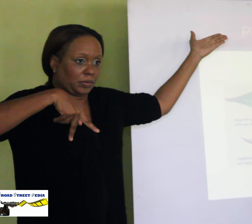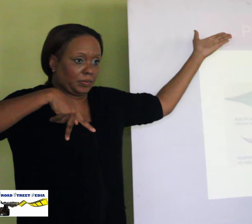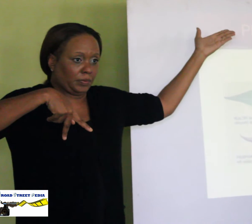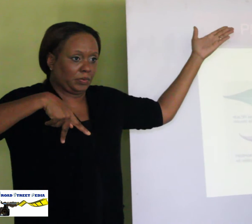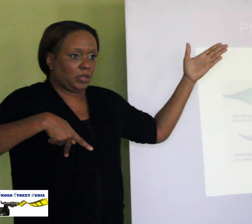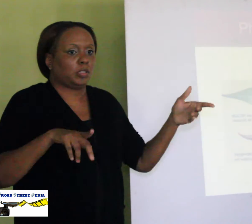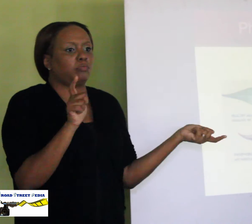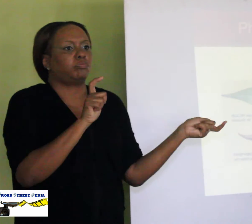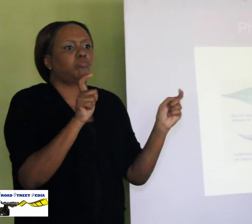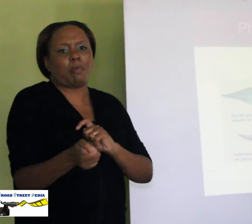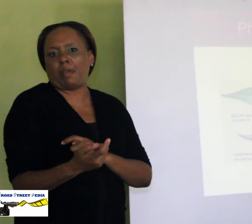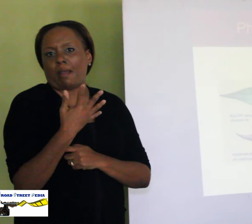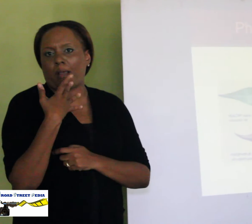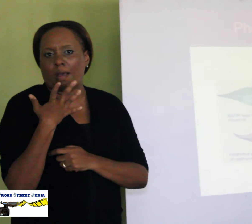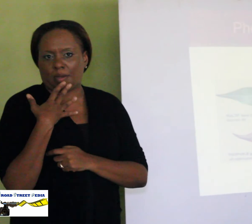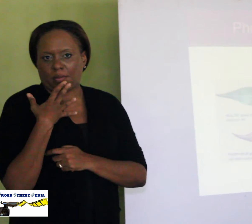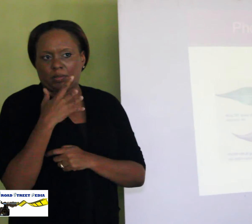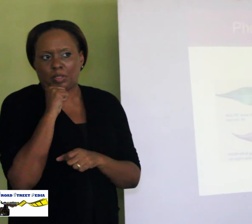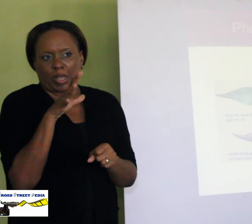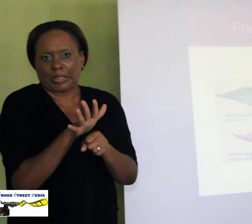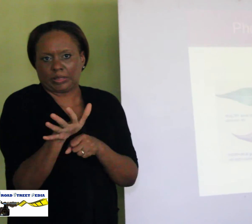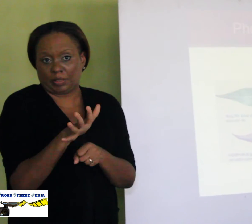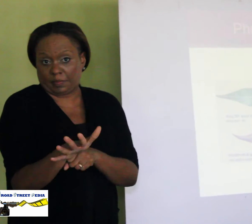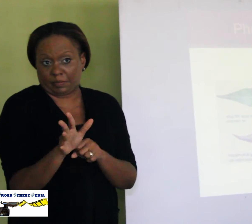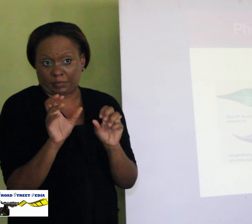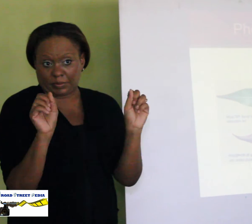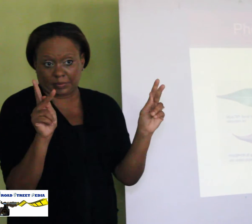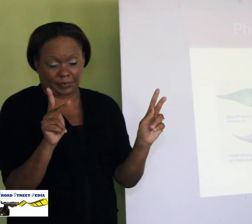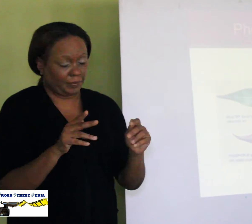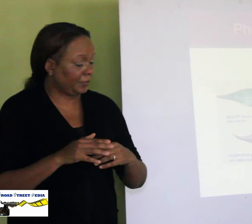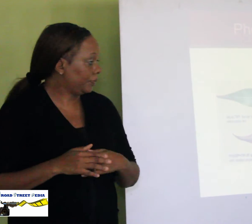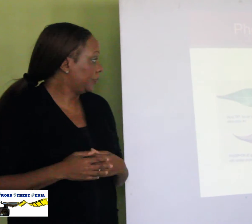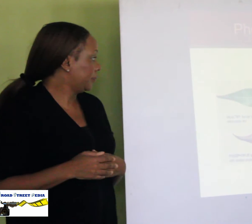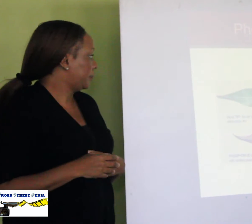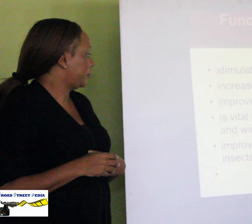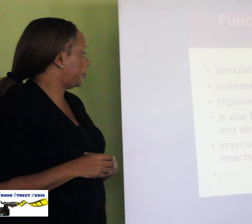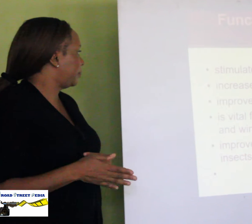return color when you're lacking certain nutrients.